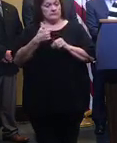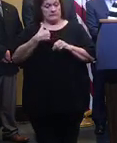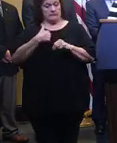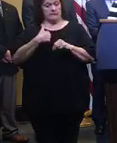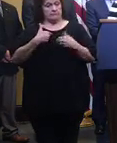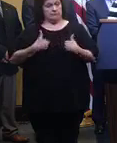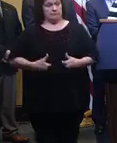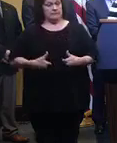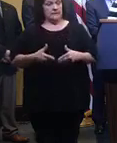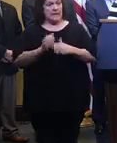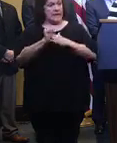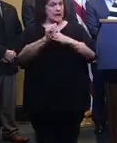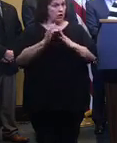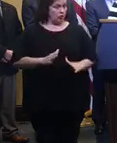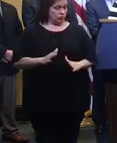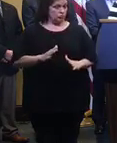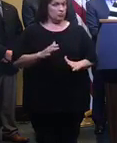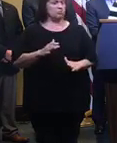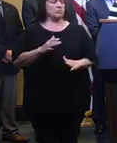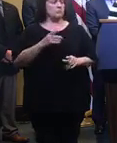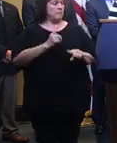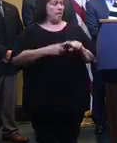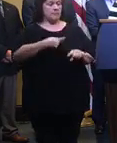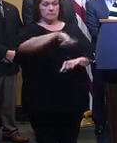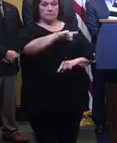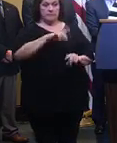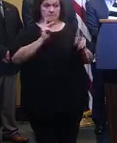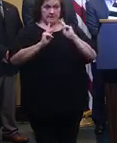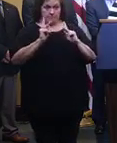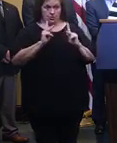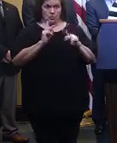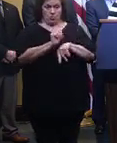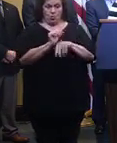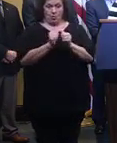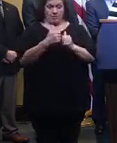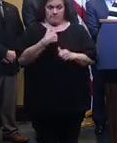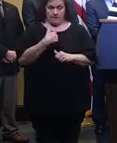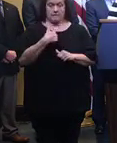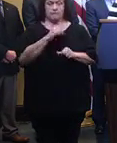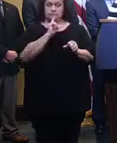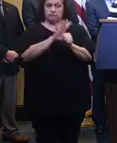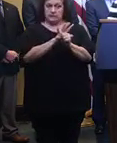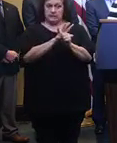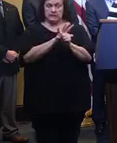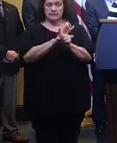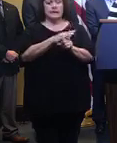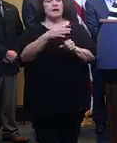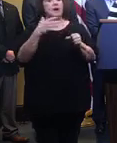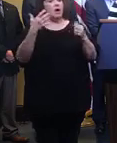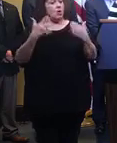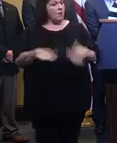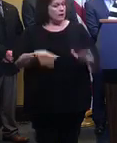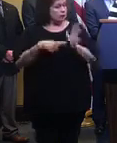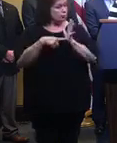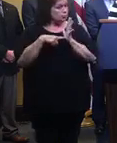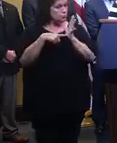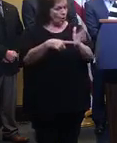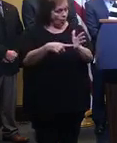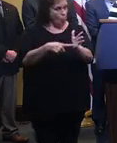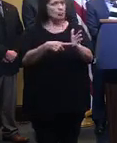who are standing with me side by side, that we are committed, and we've already demonstrated